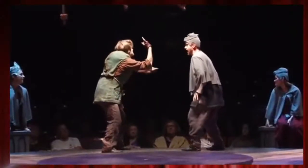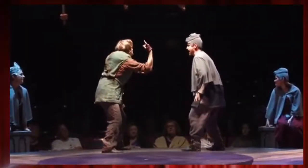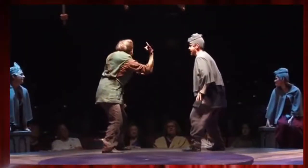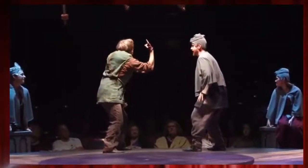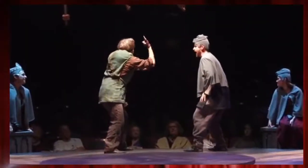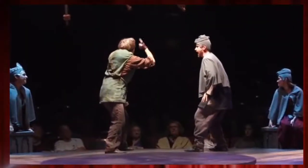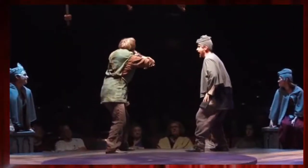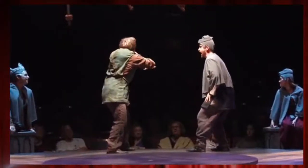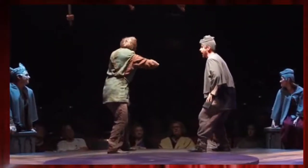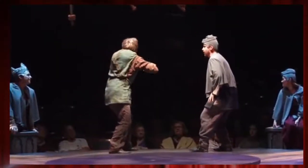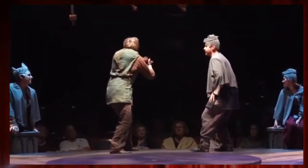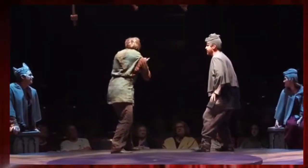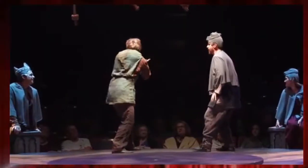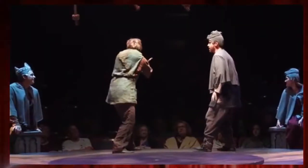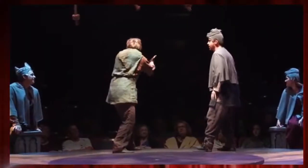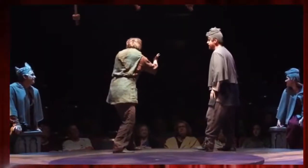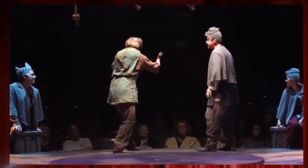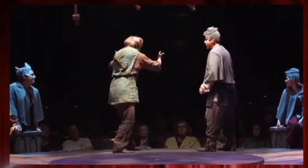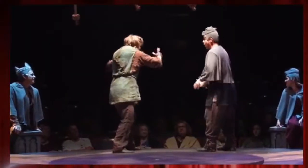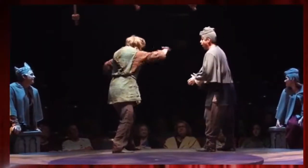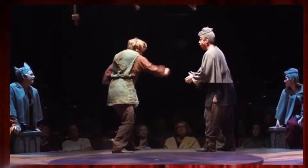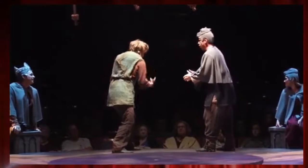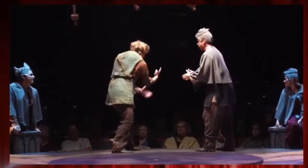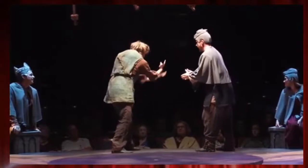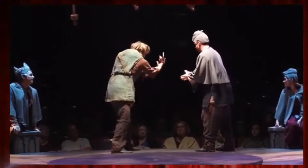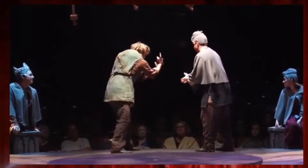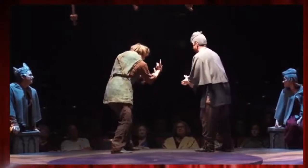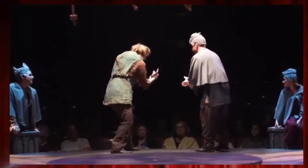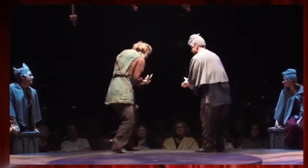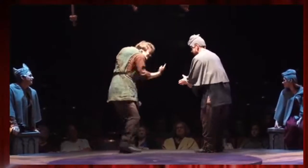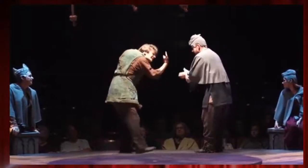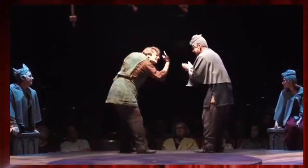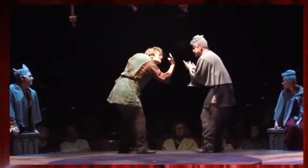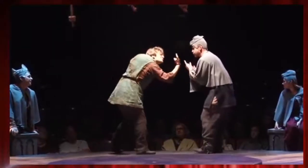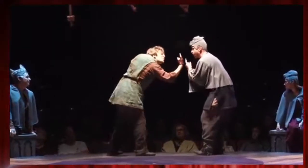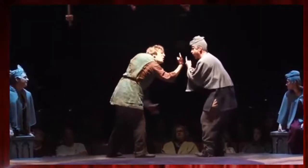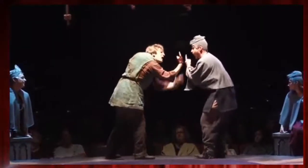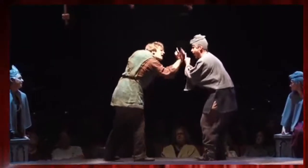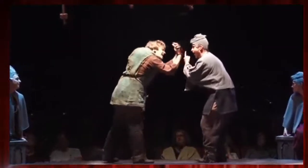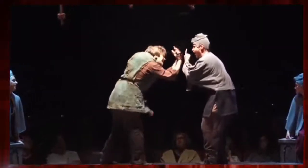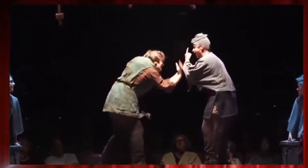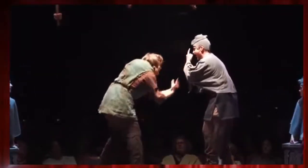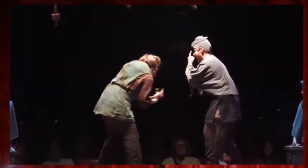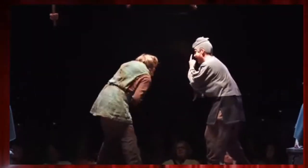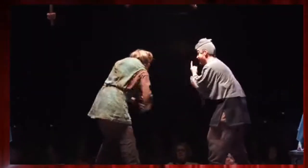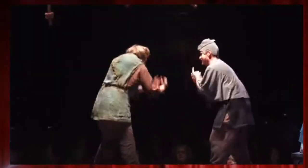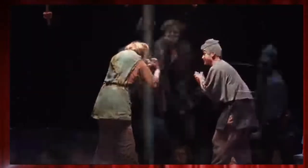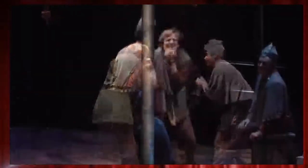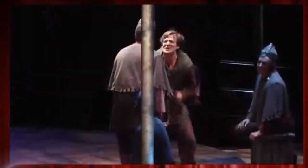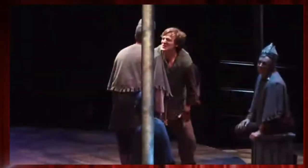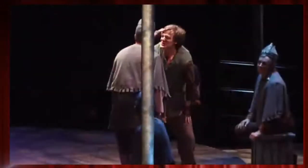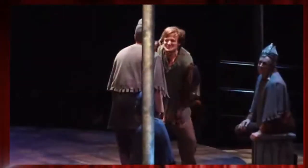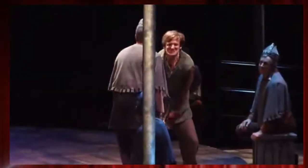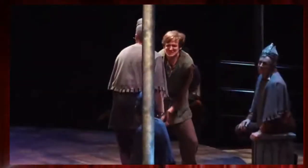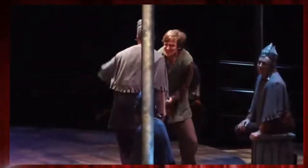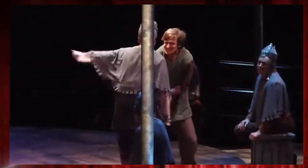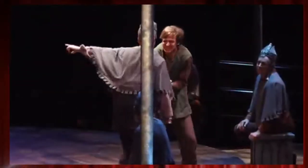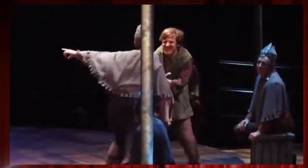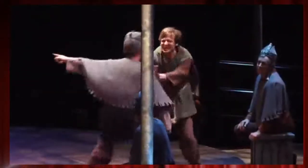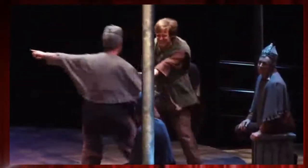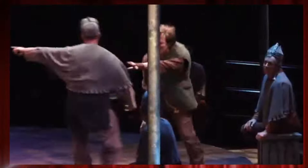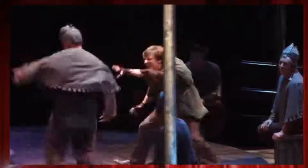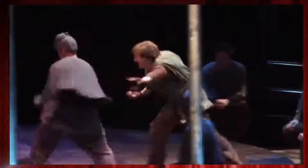One day out there, all I ask is one to